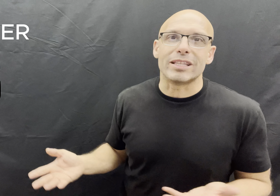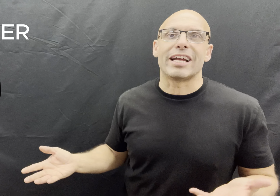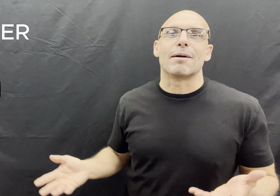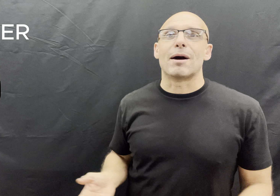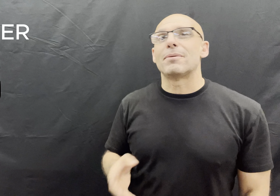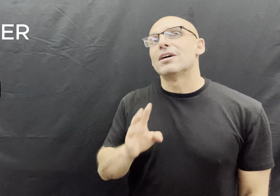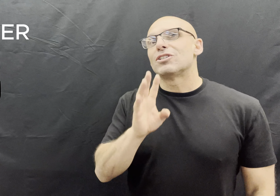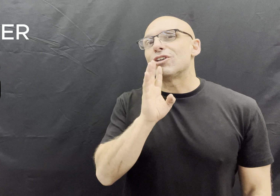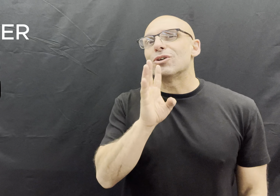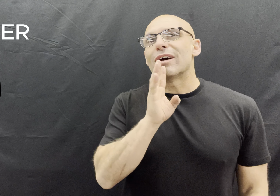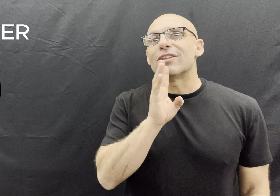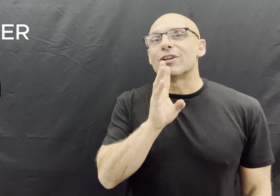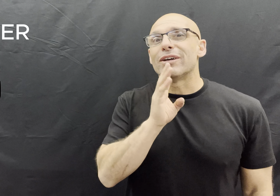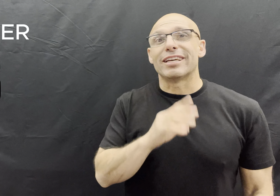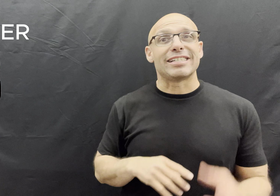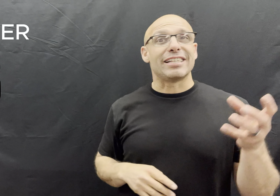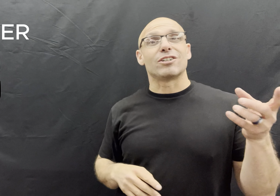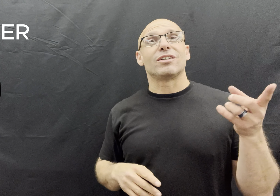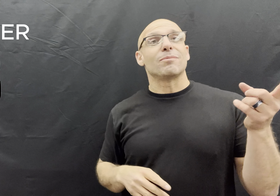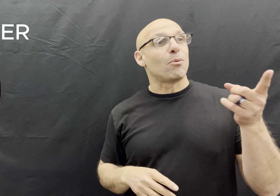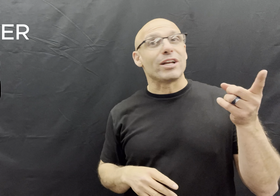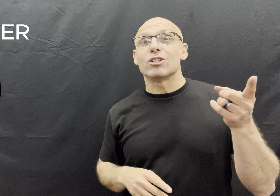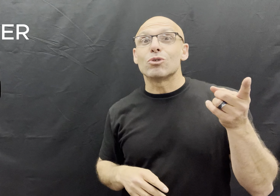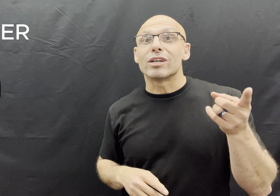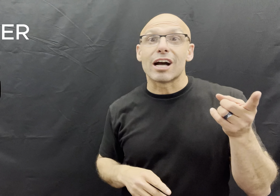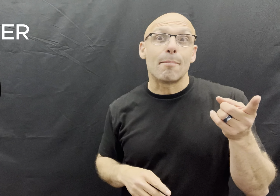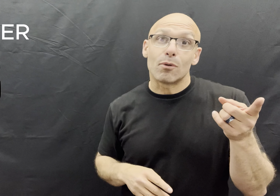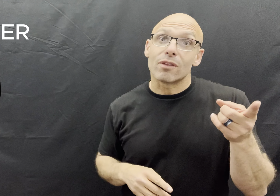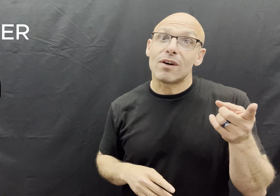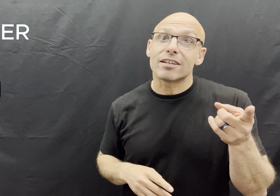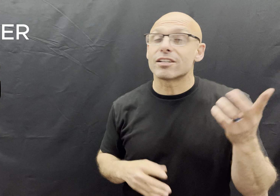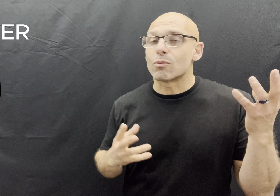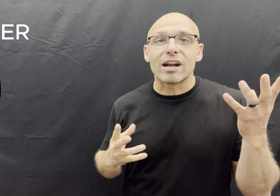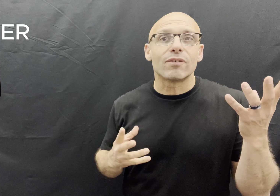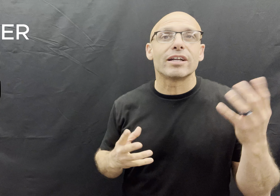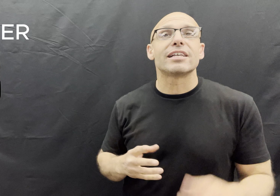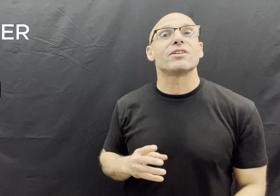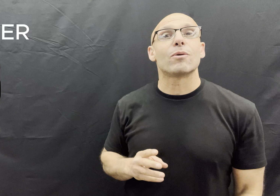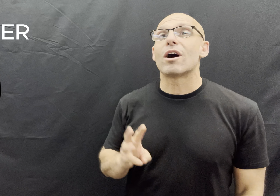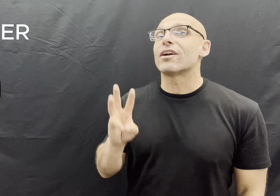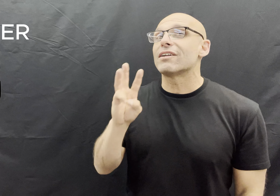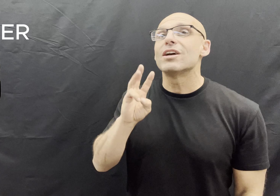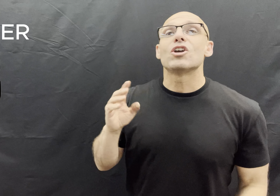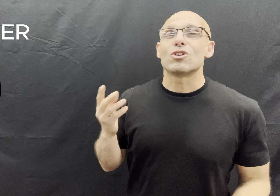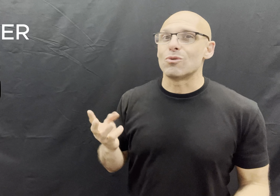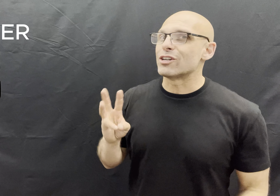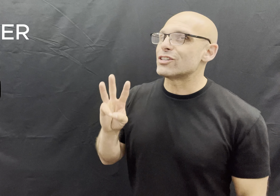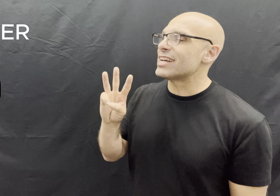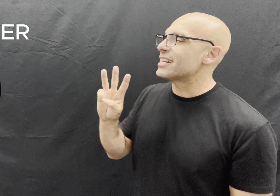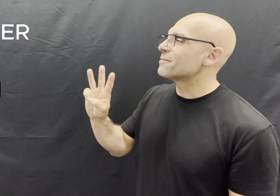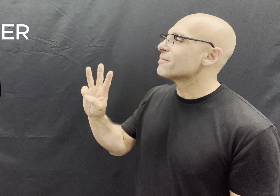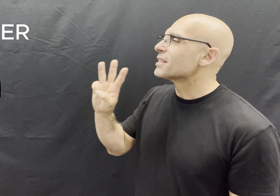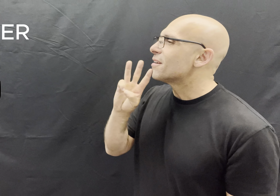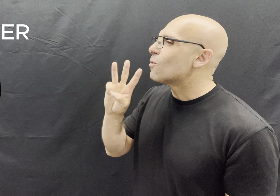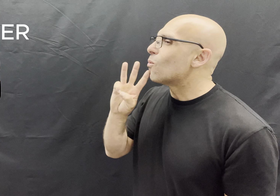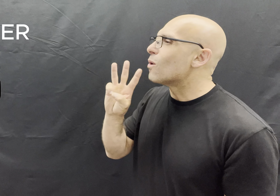come up to you and they're doing this and they're pointing to the cup or the faucet or whatever it is that you get water out of. You understand?